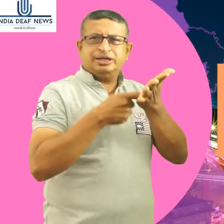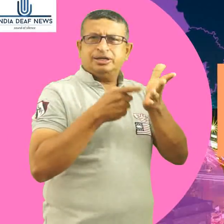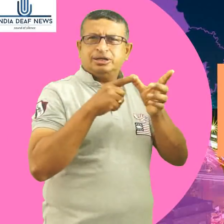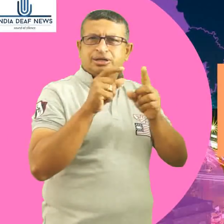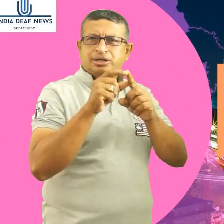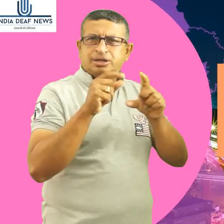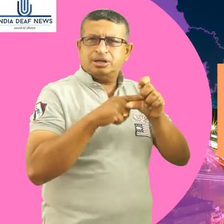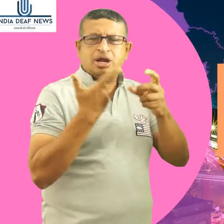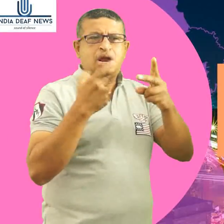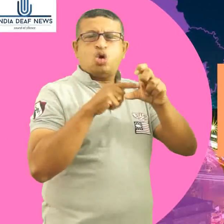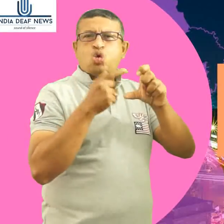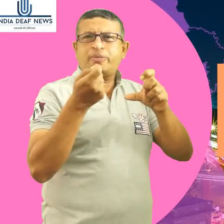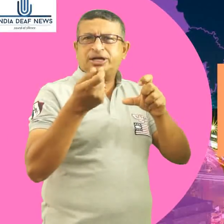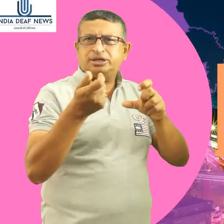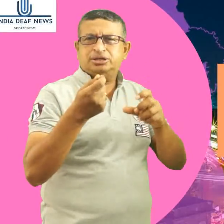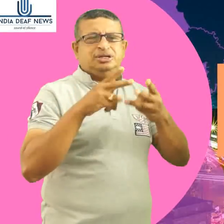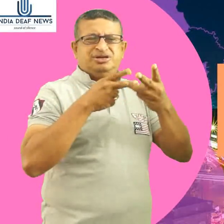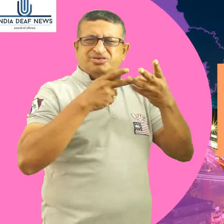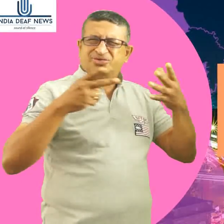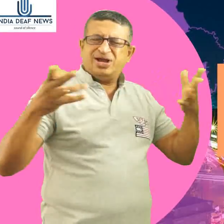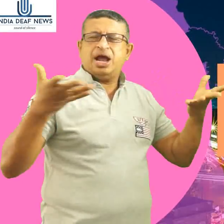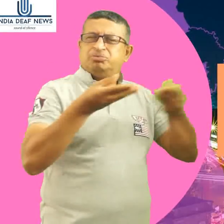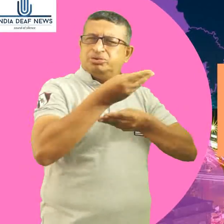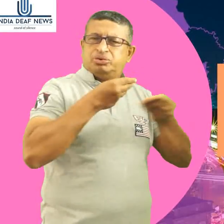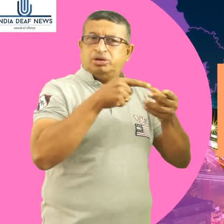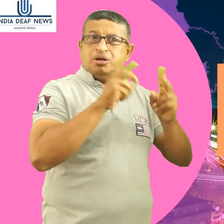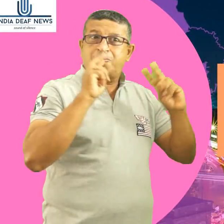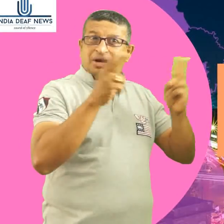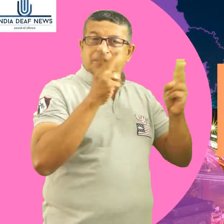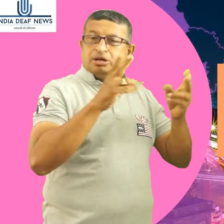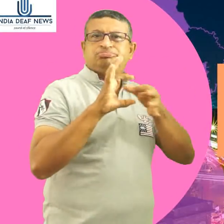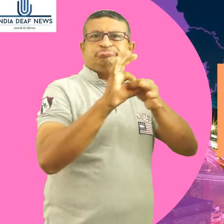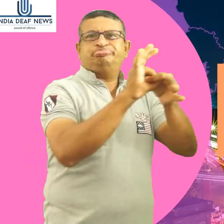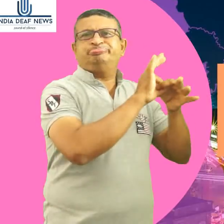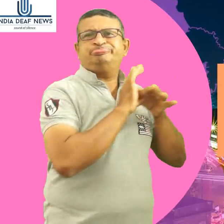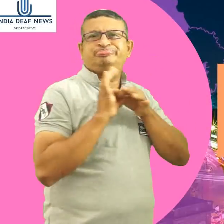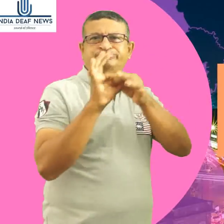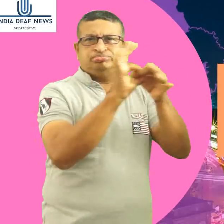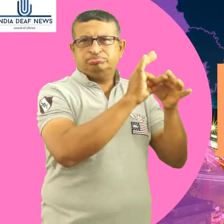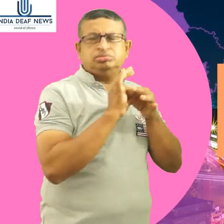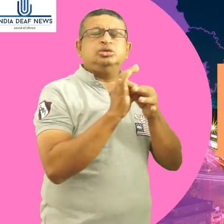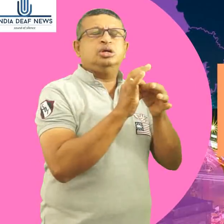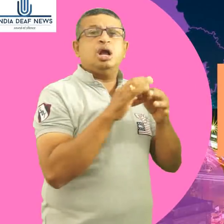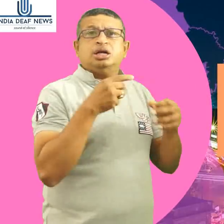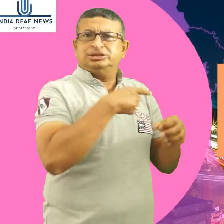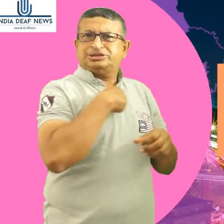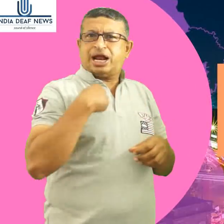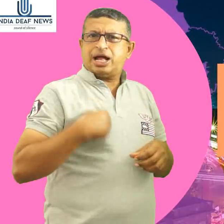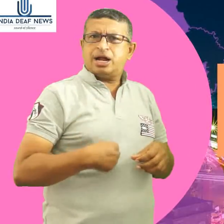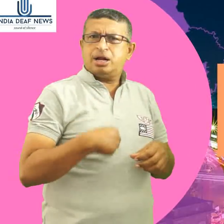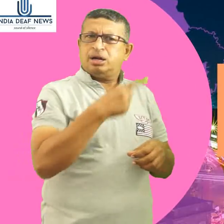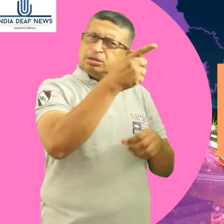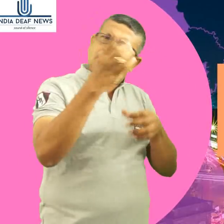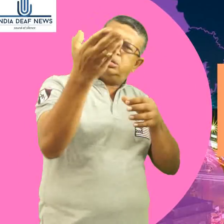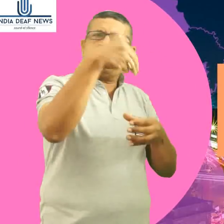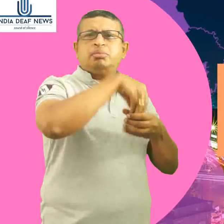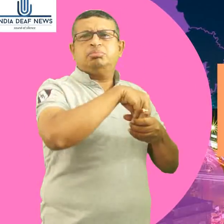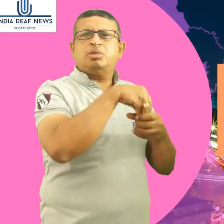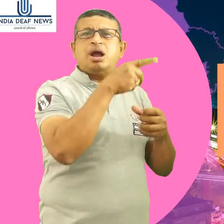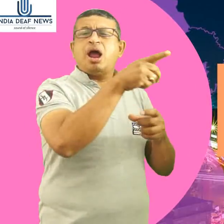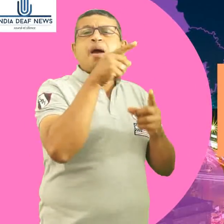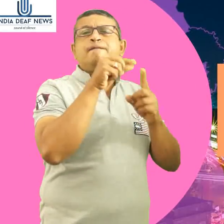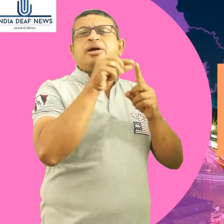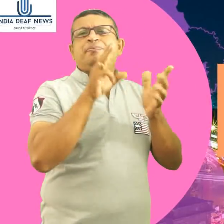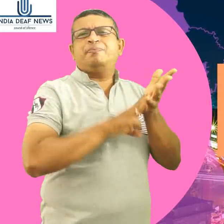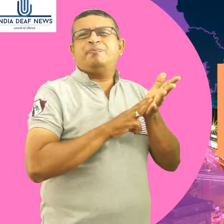India to host 19th SCO Heads of Government Summit today, PM Modi to skip. India will host the 19th meeting